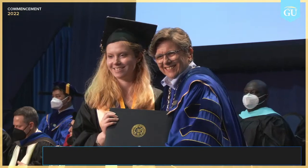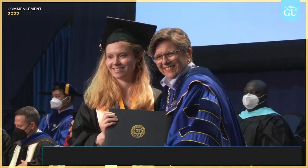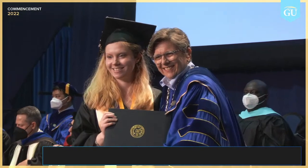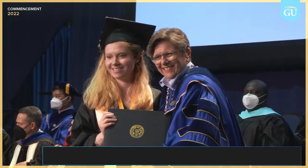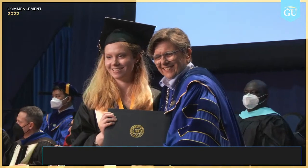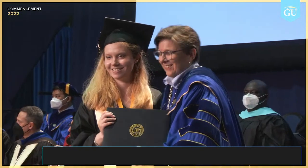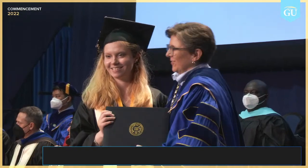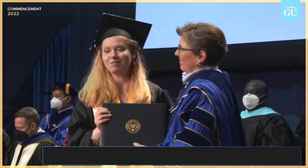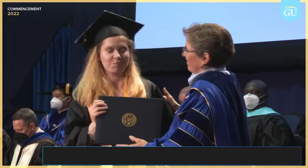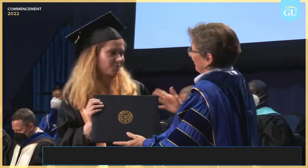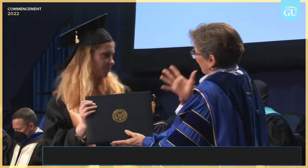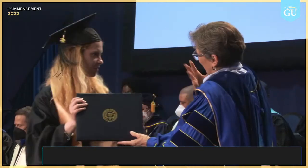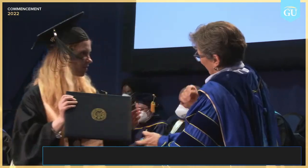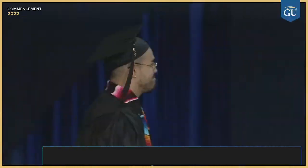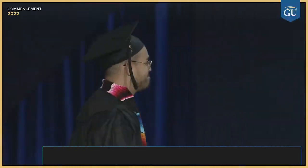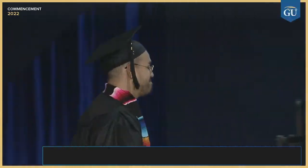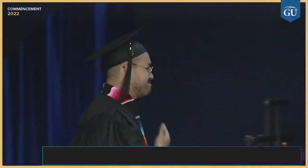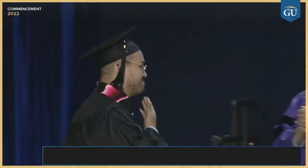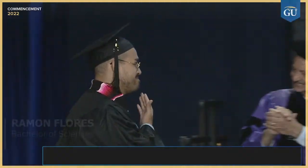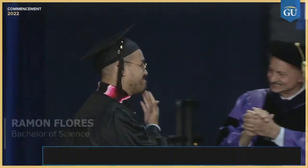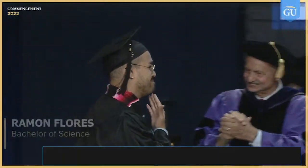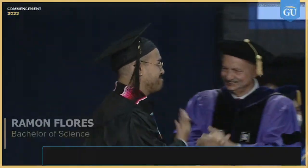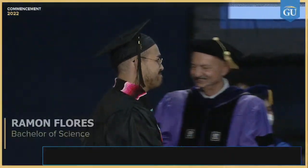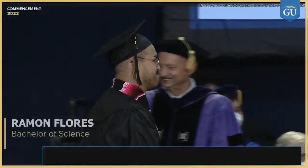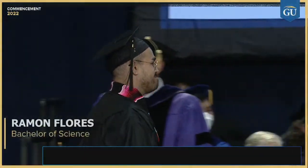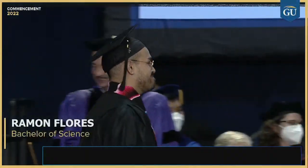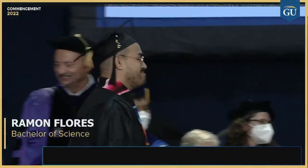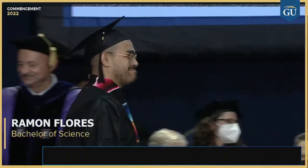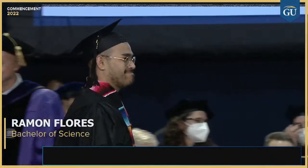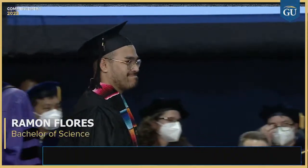Ramon Flores, Bachelor of Science.